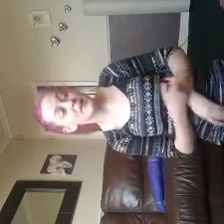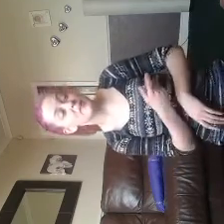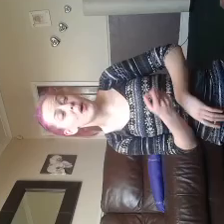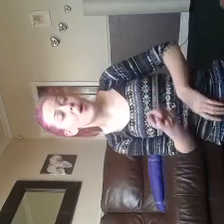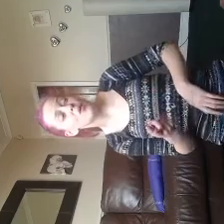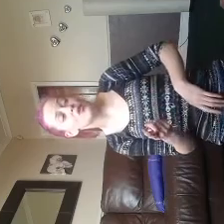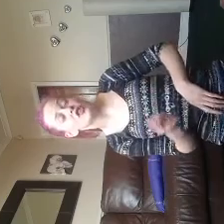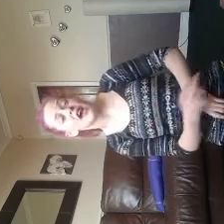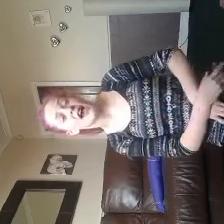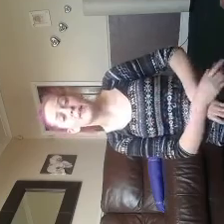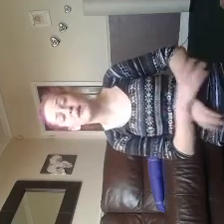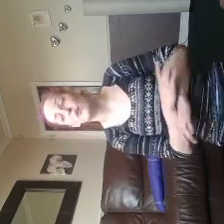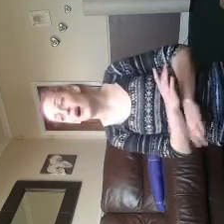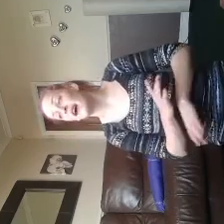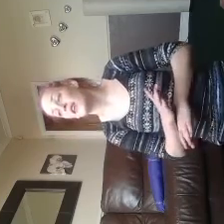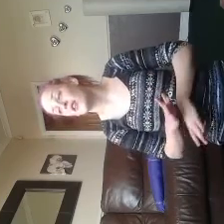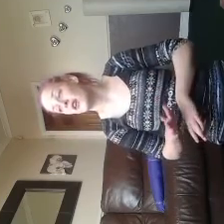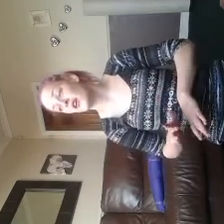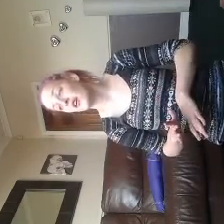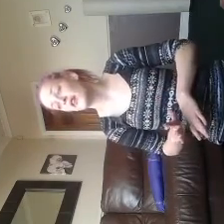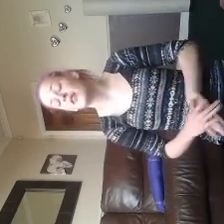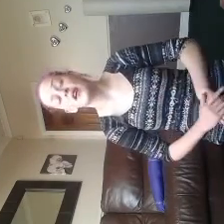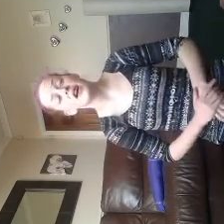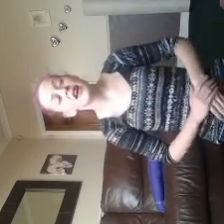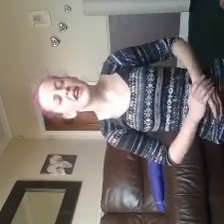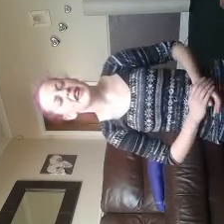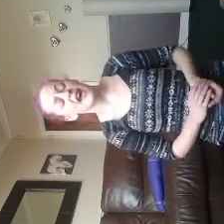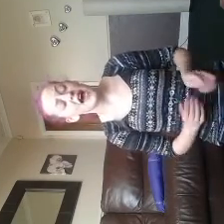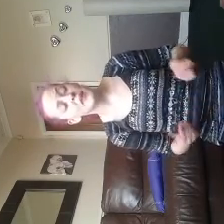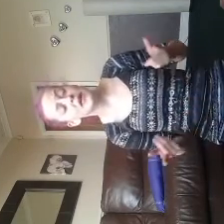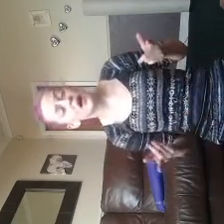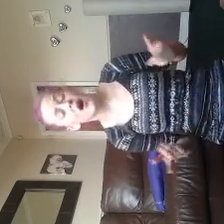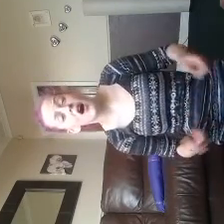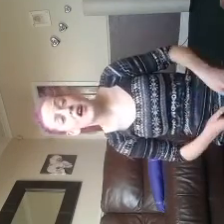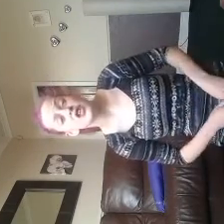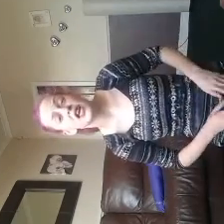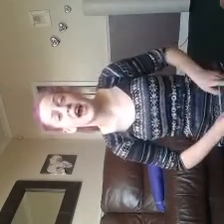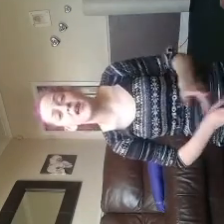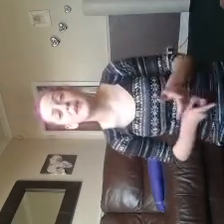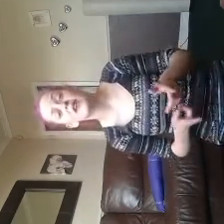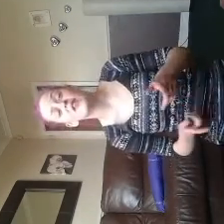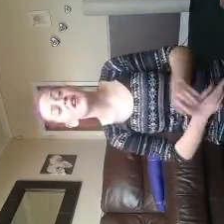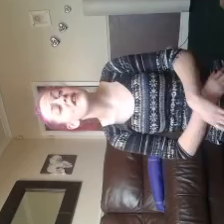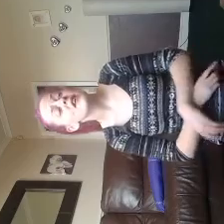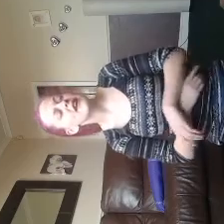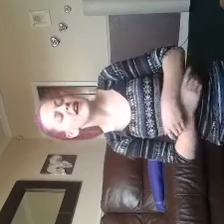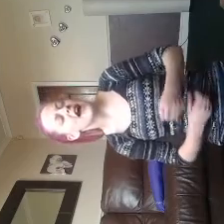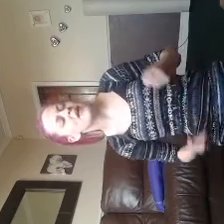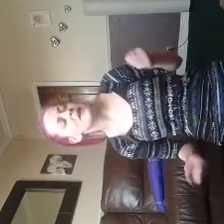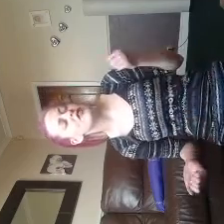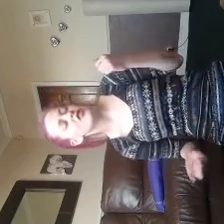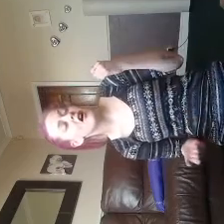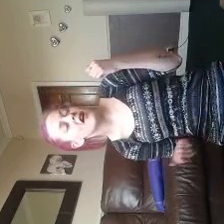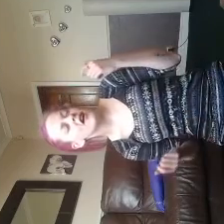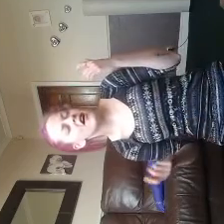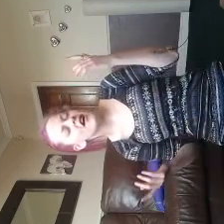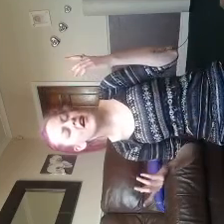be bold, you gotta be wiser. You gotta be hard, you gotta be tough, you gotta be